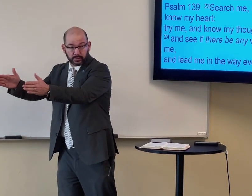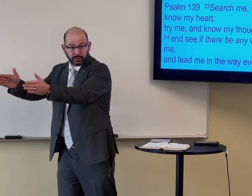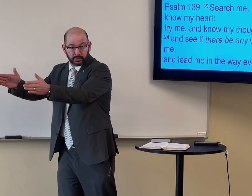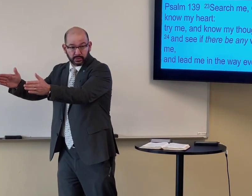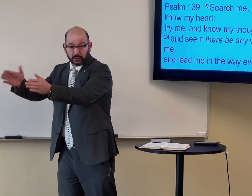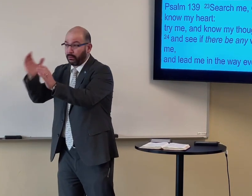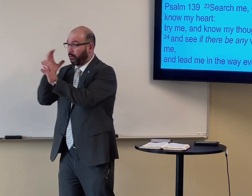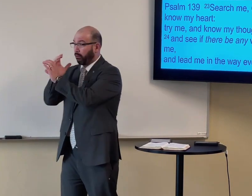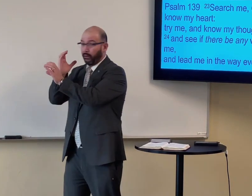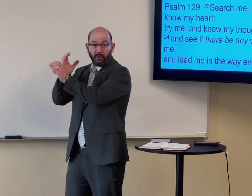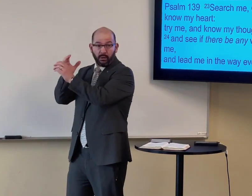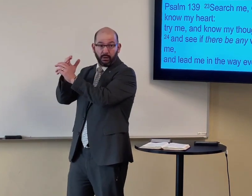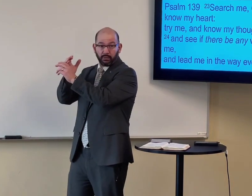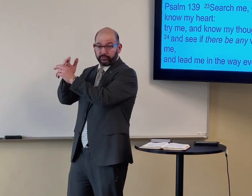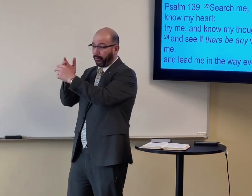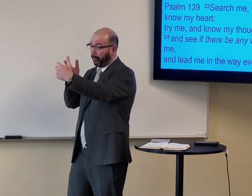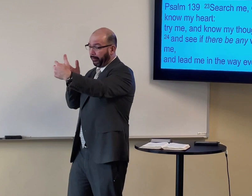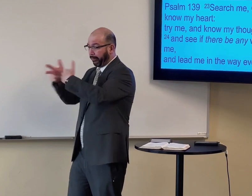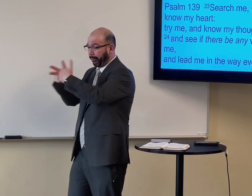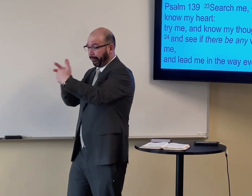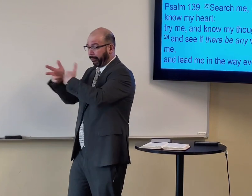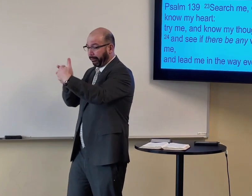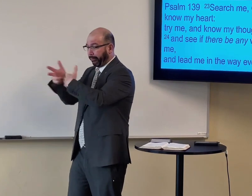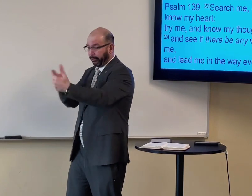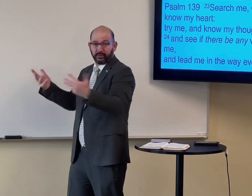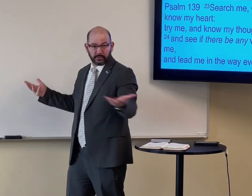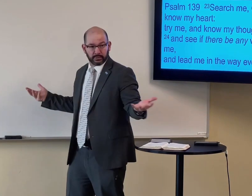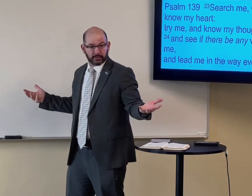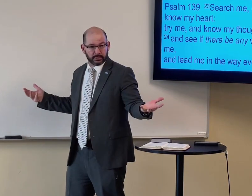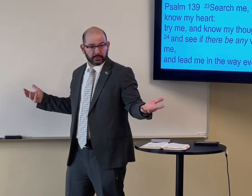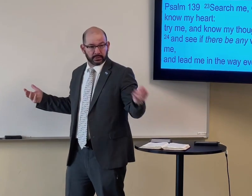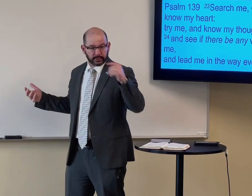street. And the cars, they're coming by, right?